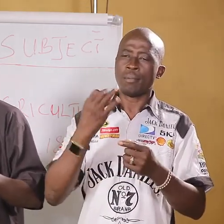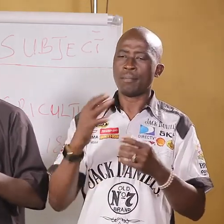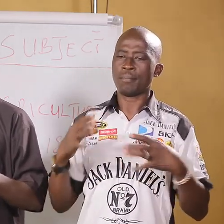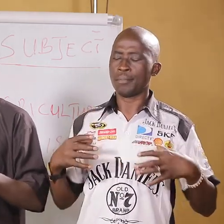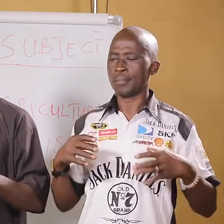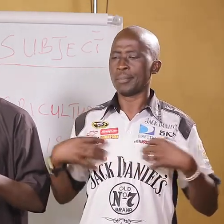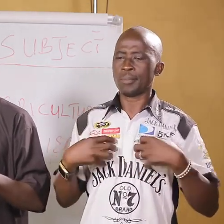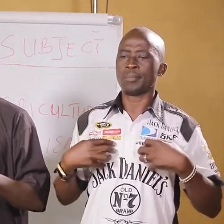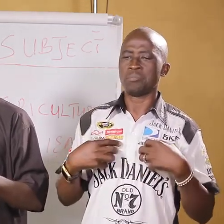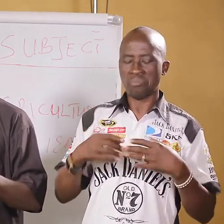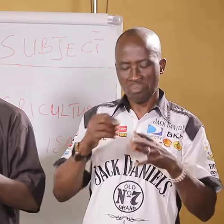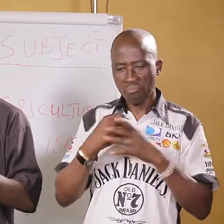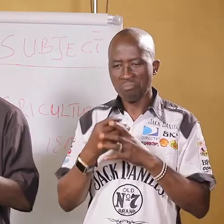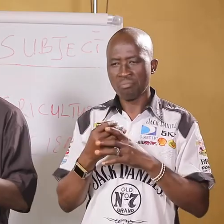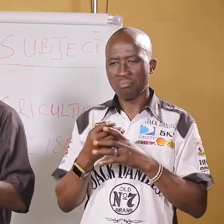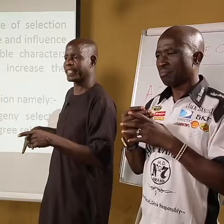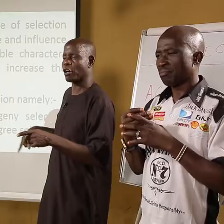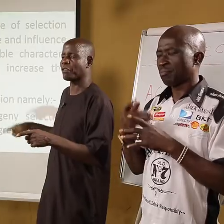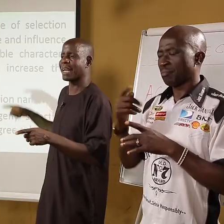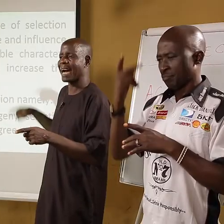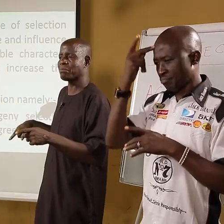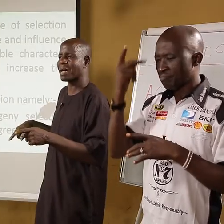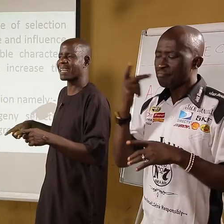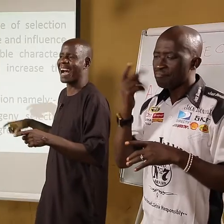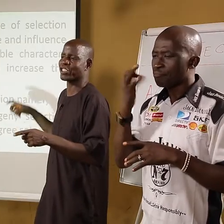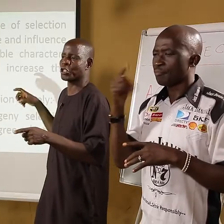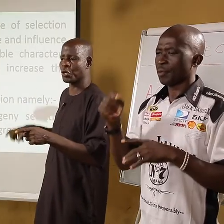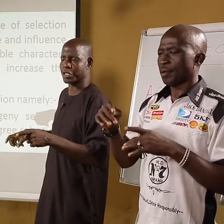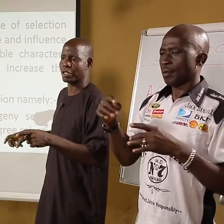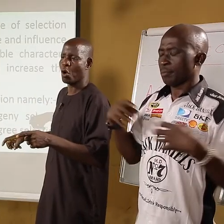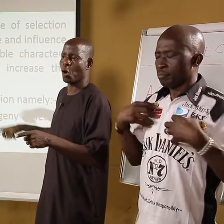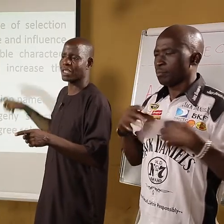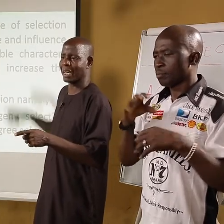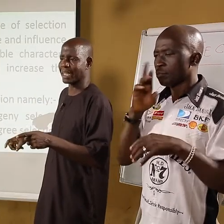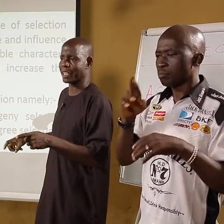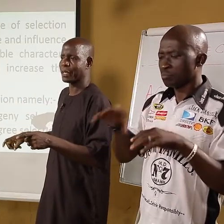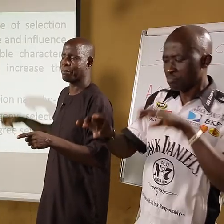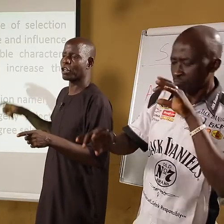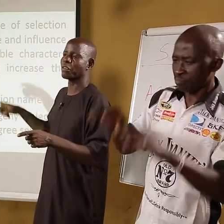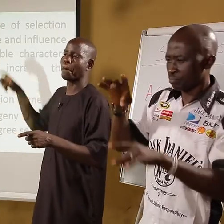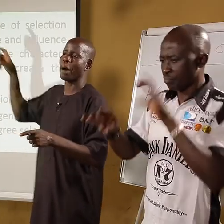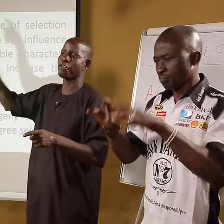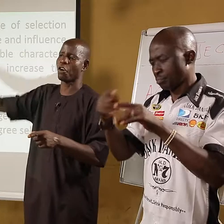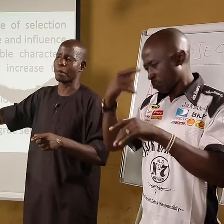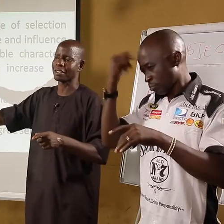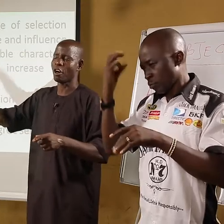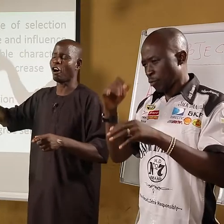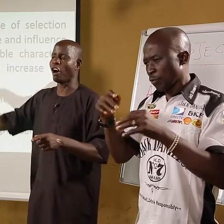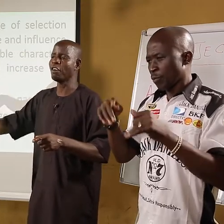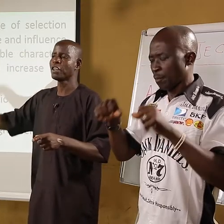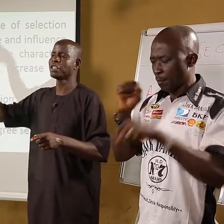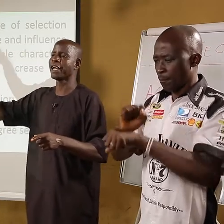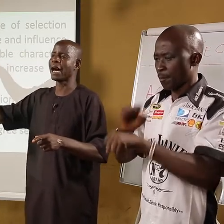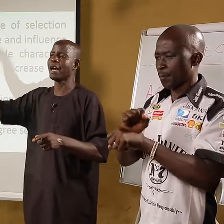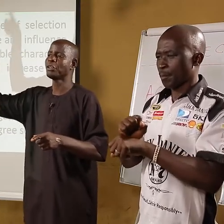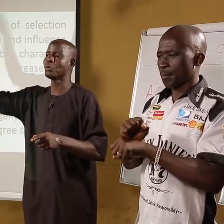animal. In other words, the parents of the animals are chosen or selected because of the performance